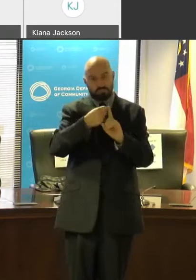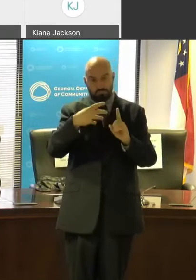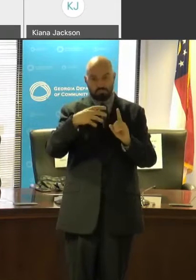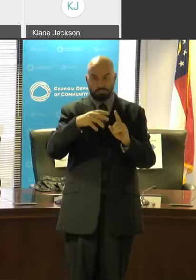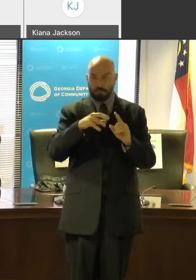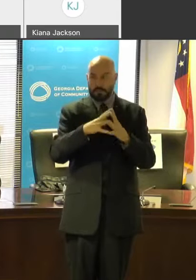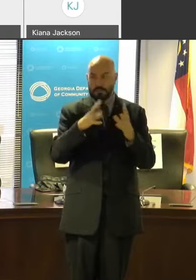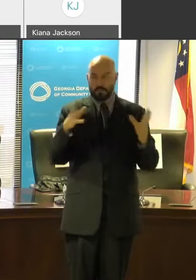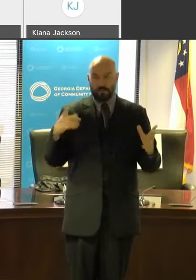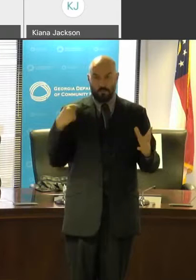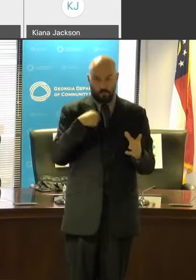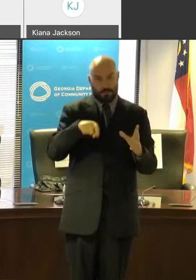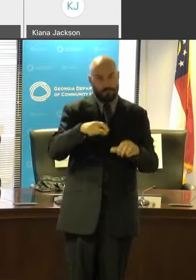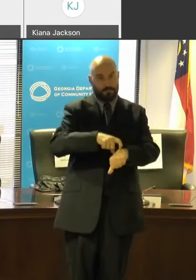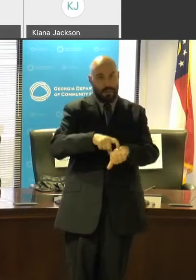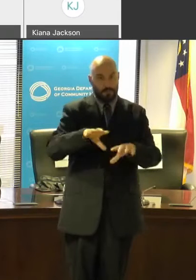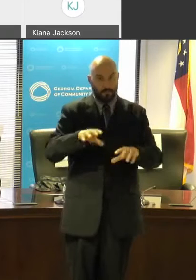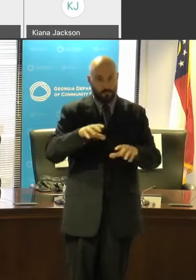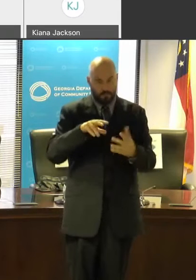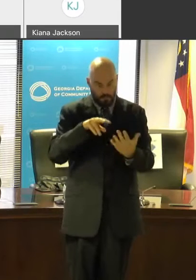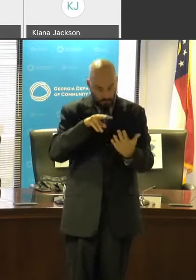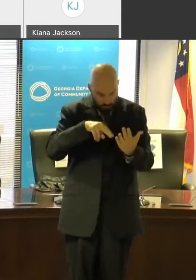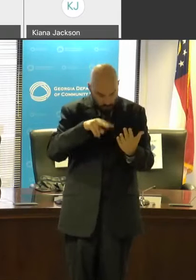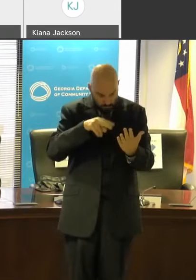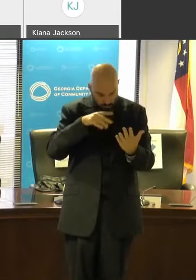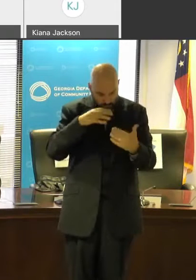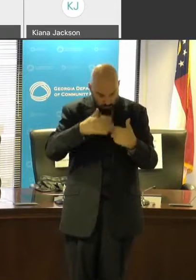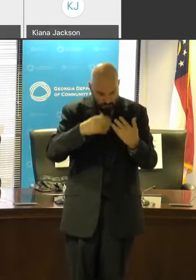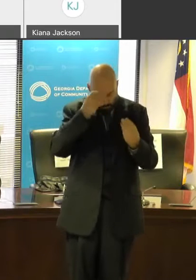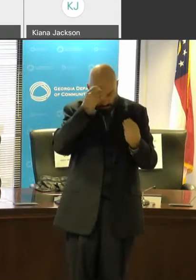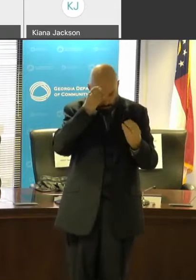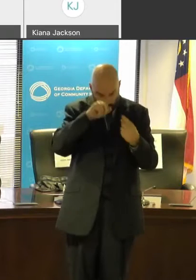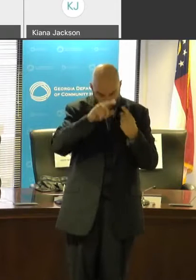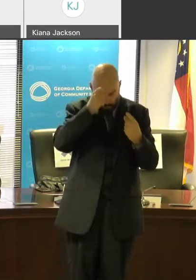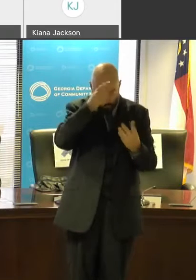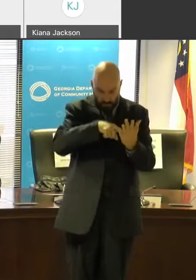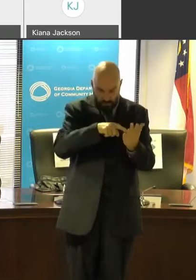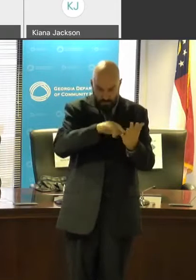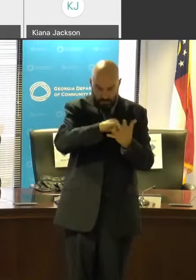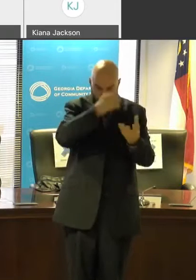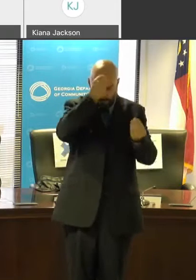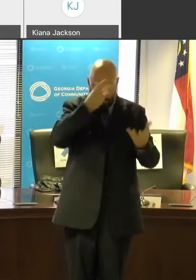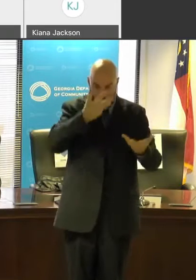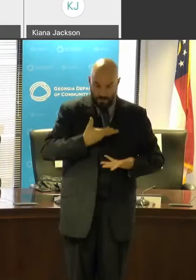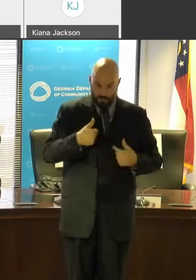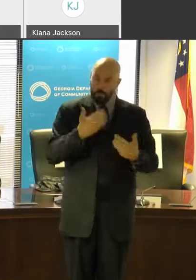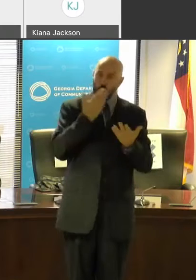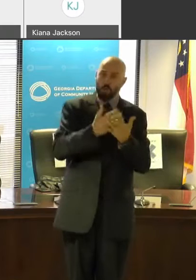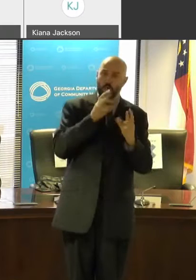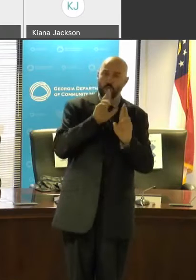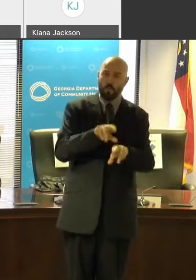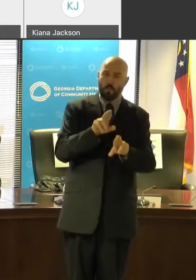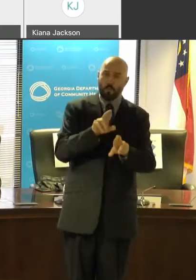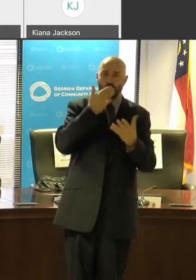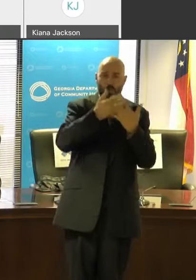the information, but very good information, and look forward to looking through that more. And we'll